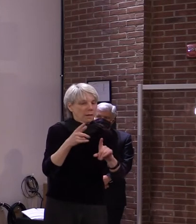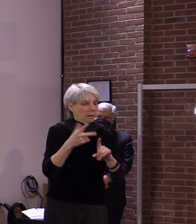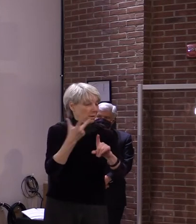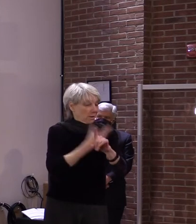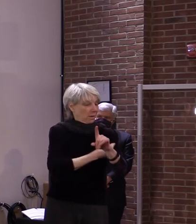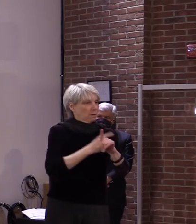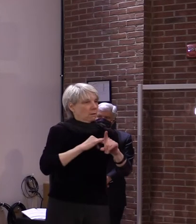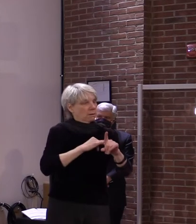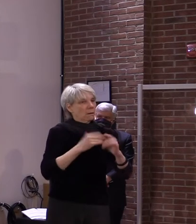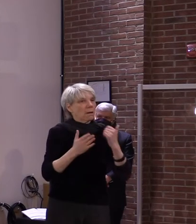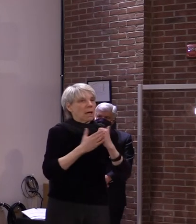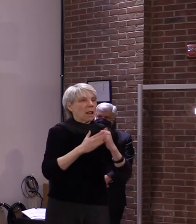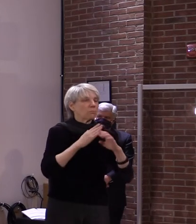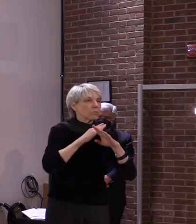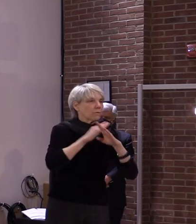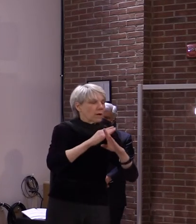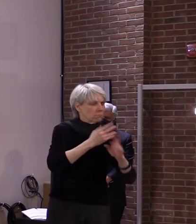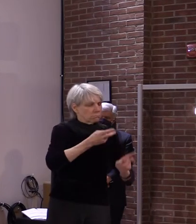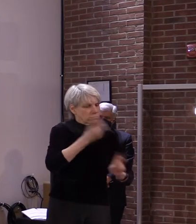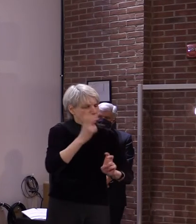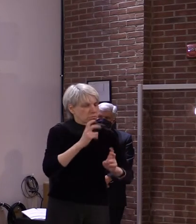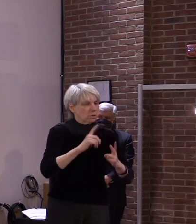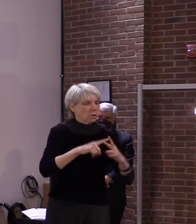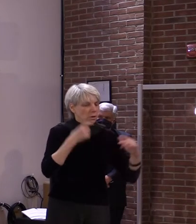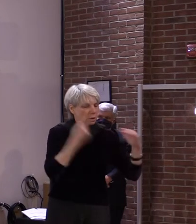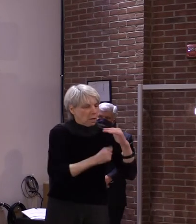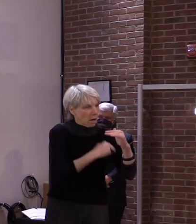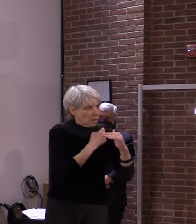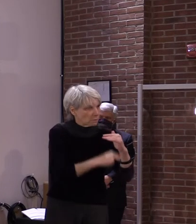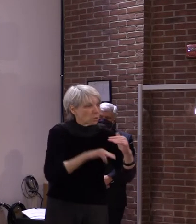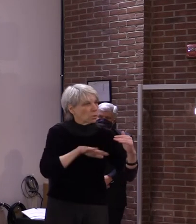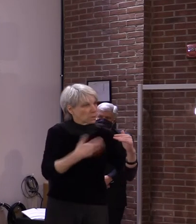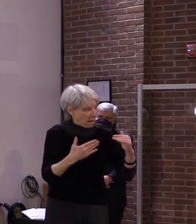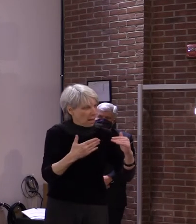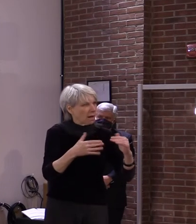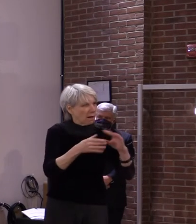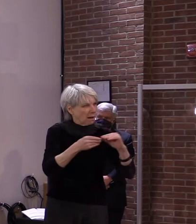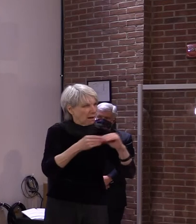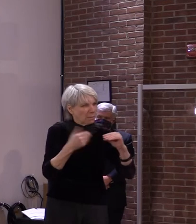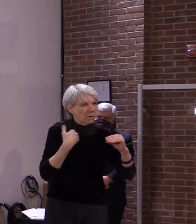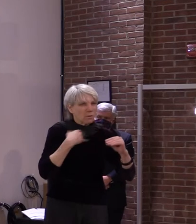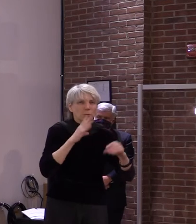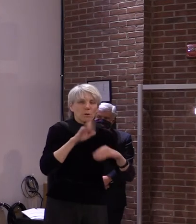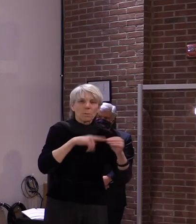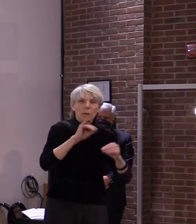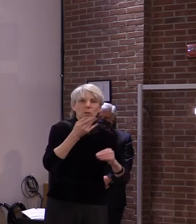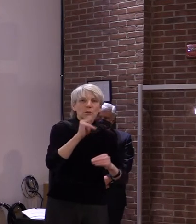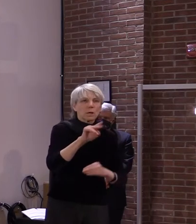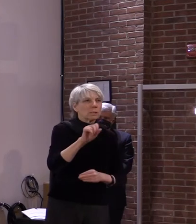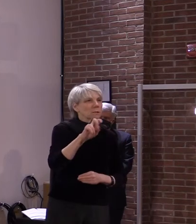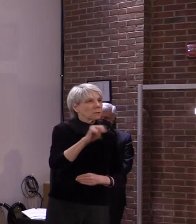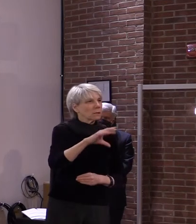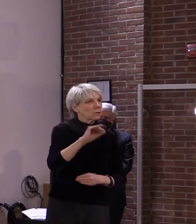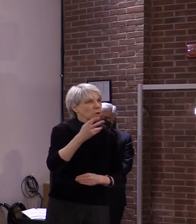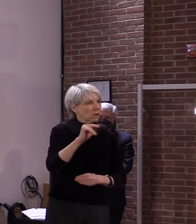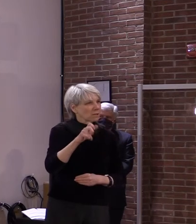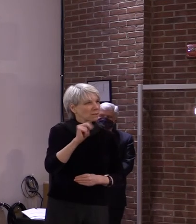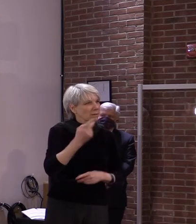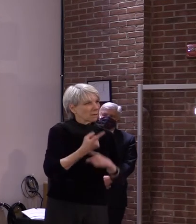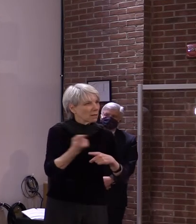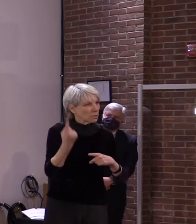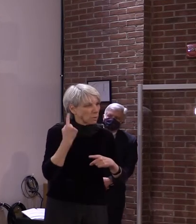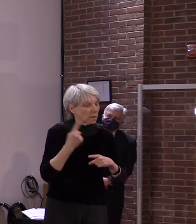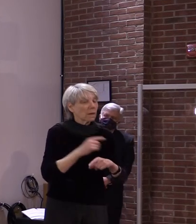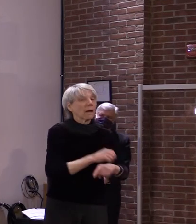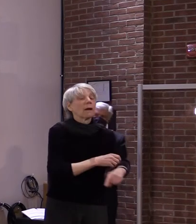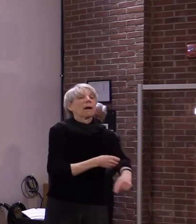disease hospitalizations and death we've always kind of hedged on the ability of the vaccine to prevent